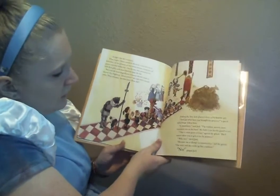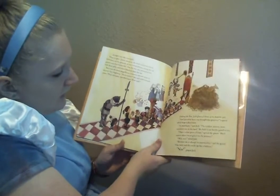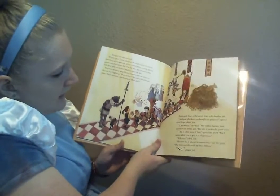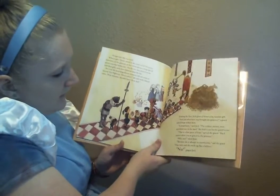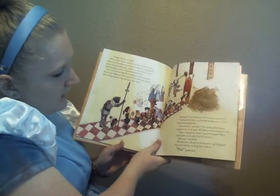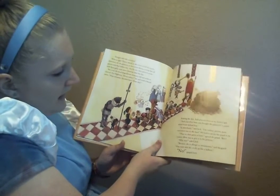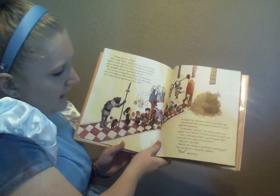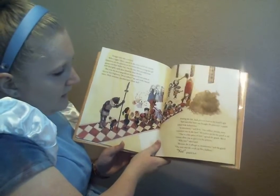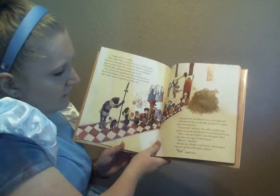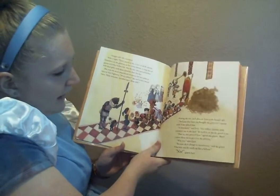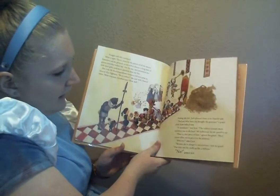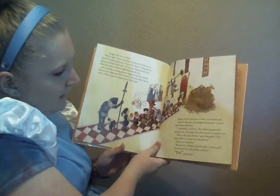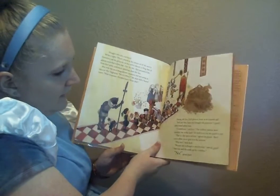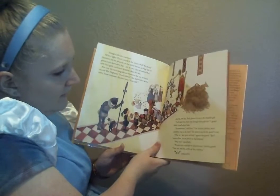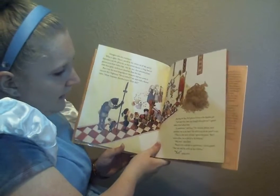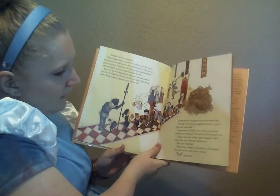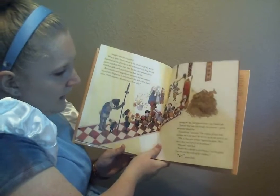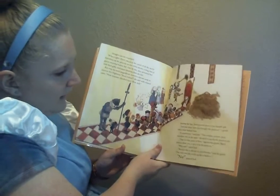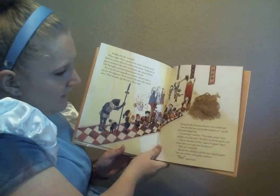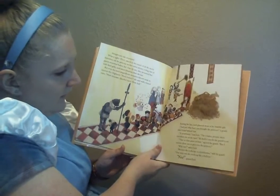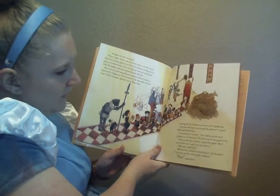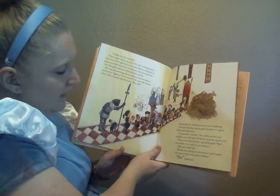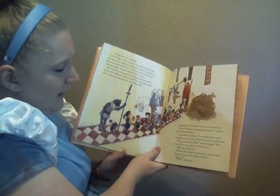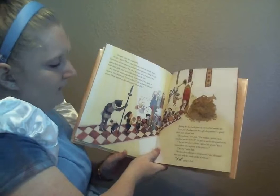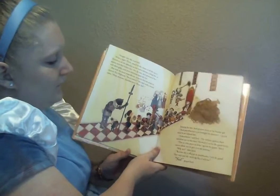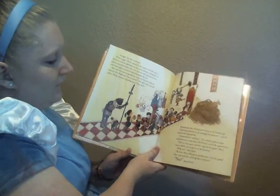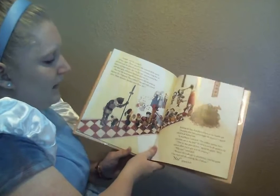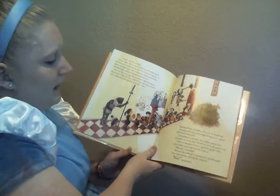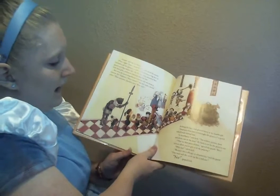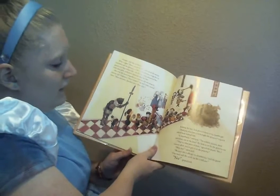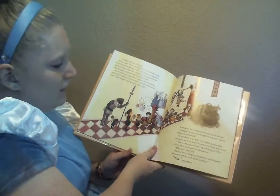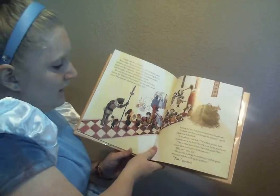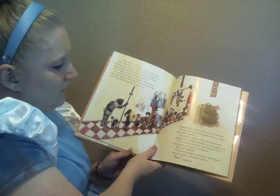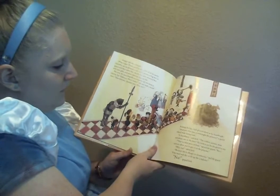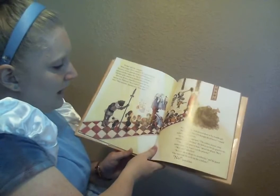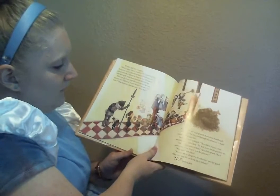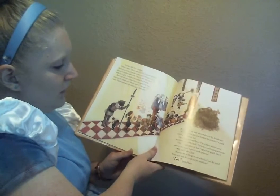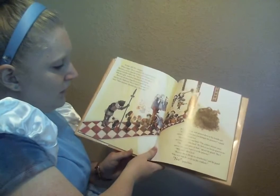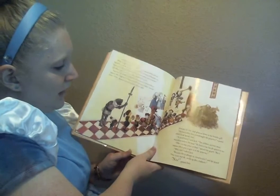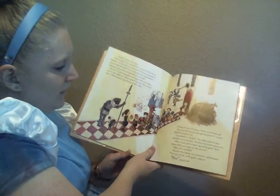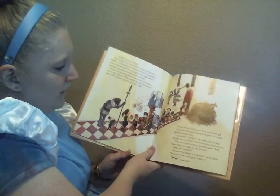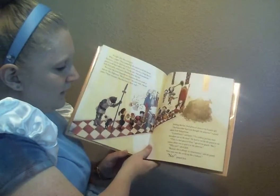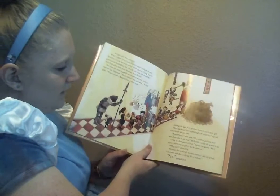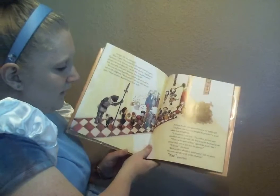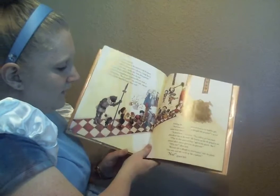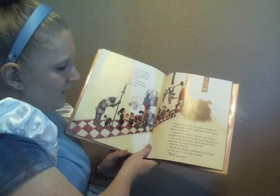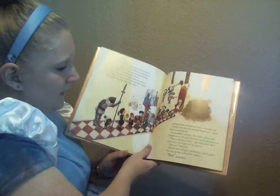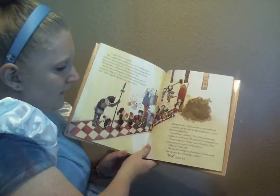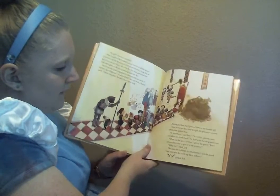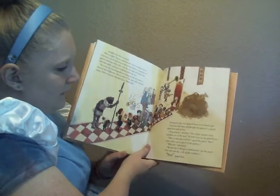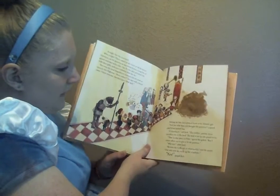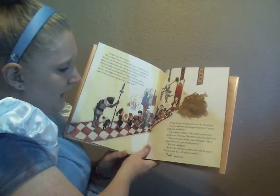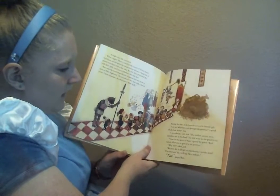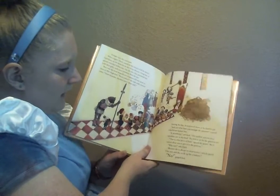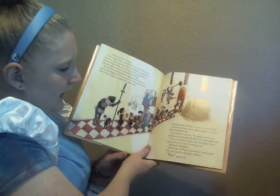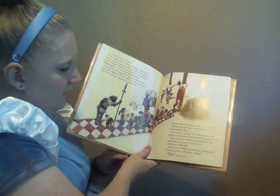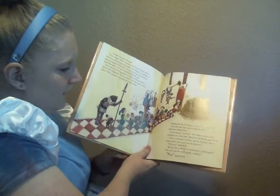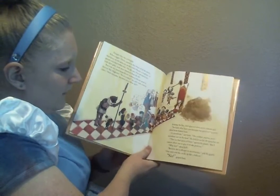Joining the line, Jack glanced down at his humble gift. "And just what have you brought the princess?" a guard asked from